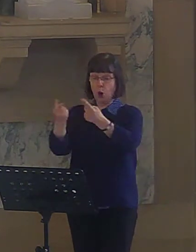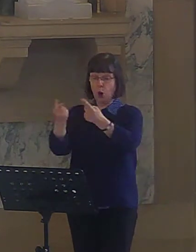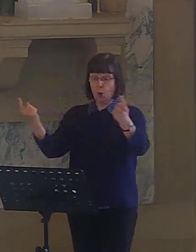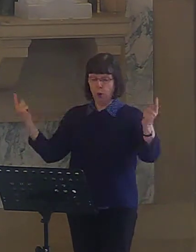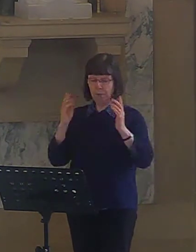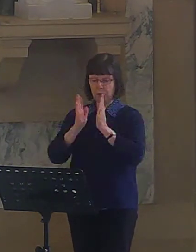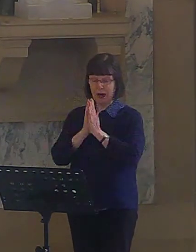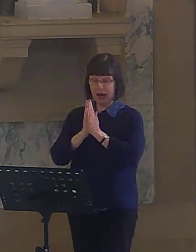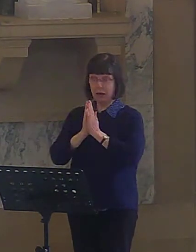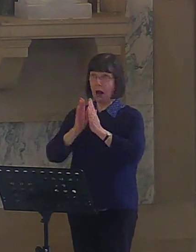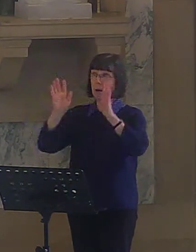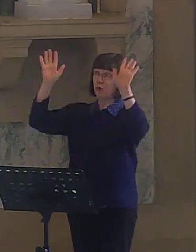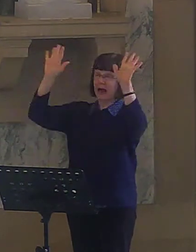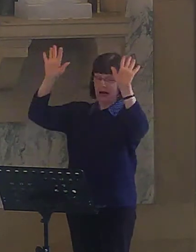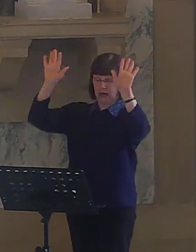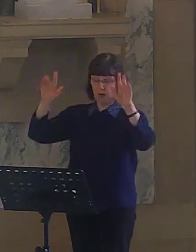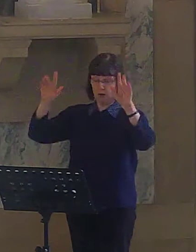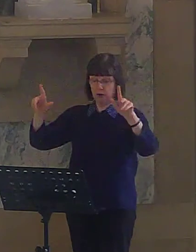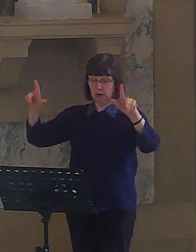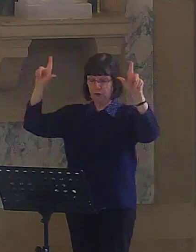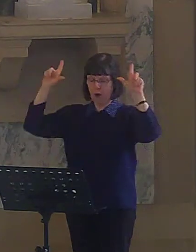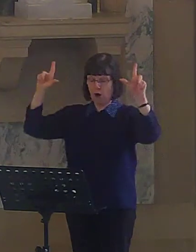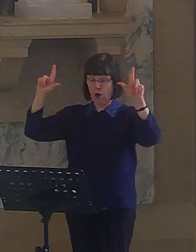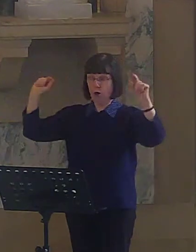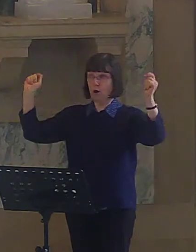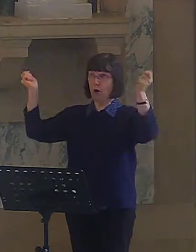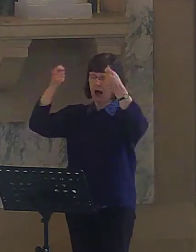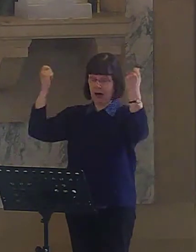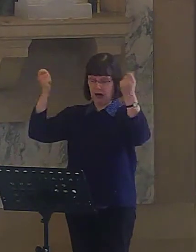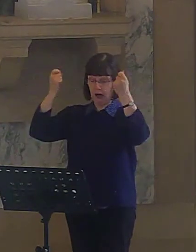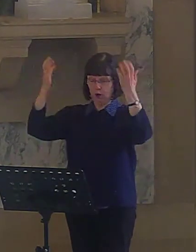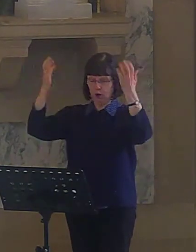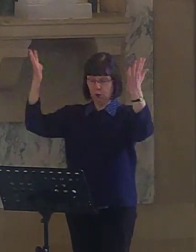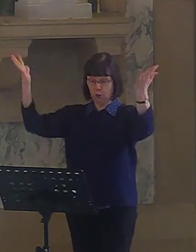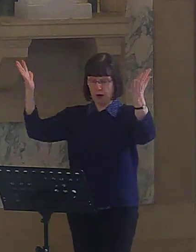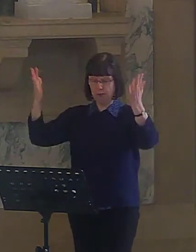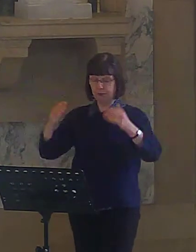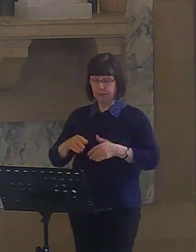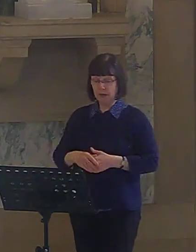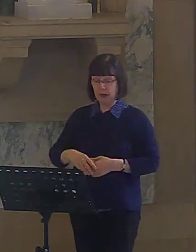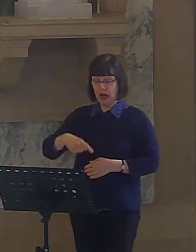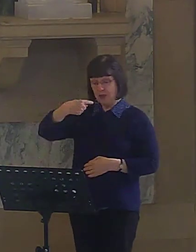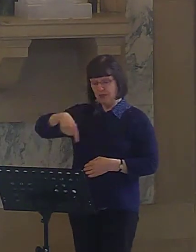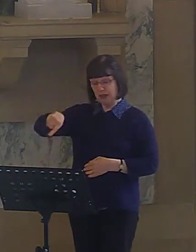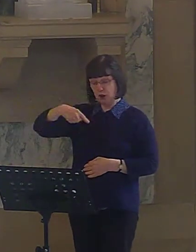We pray, praise the Lord, alleluia.